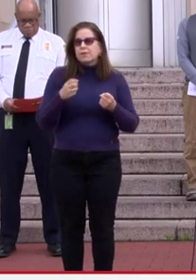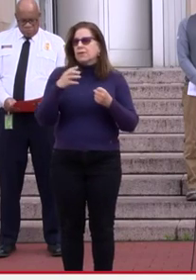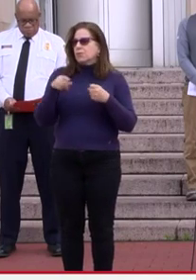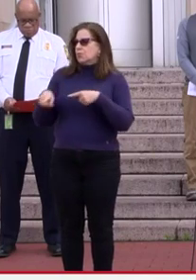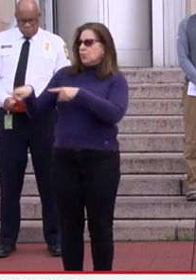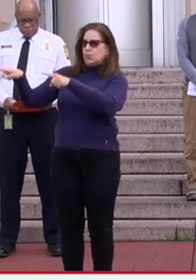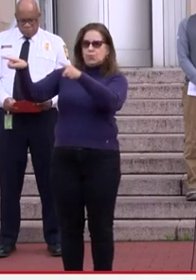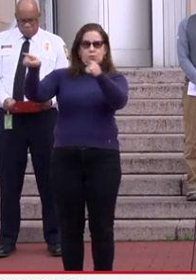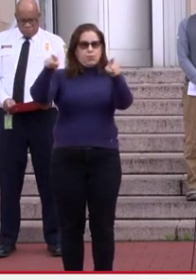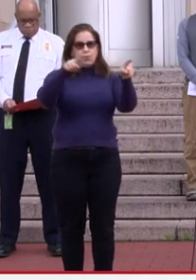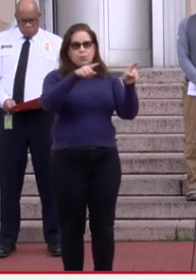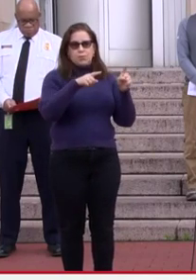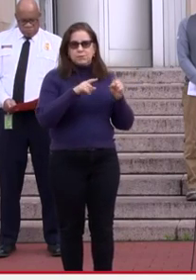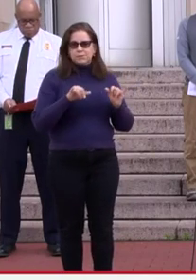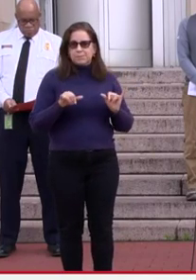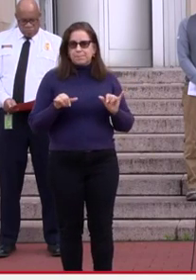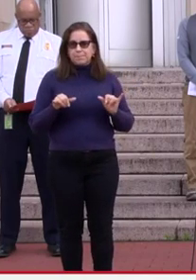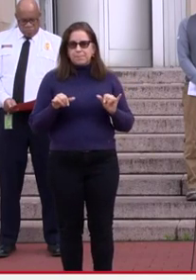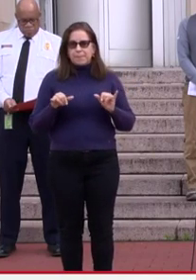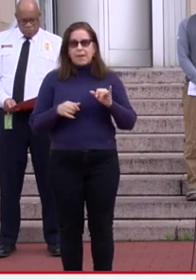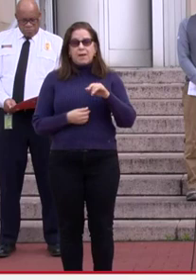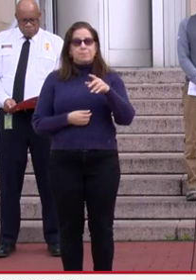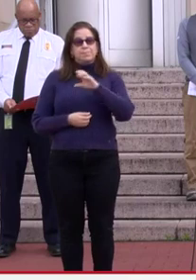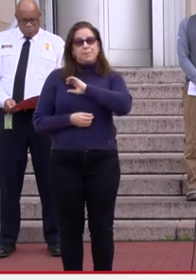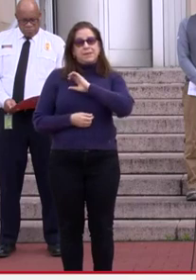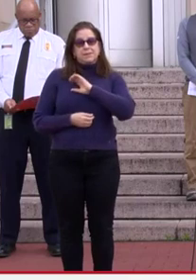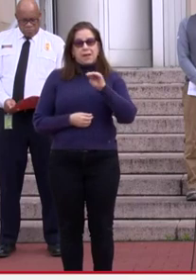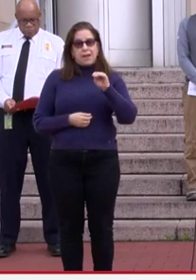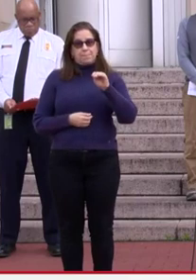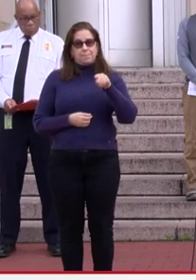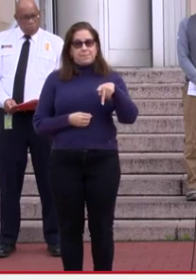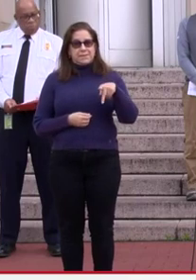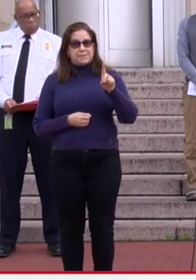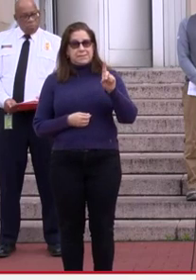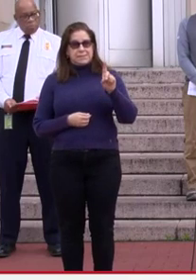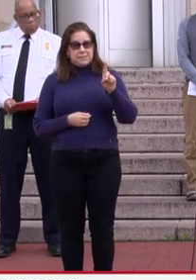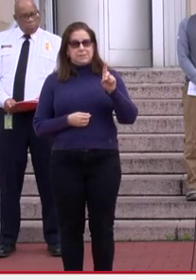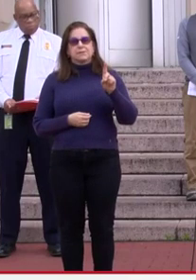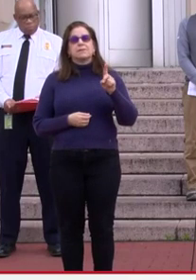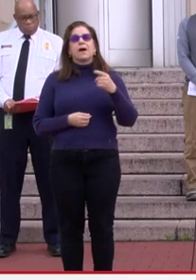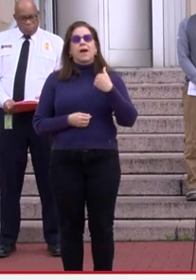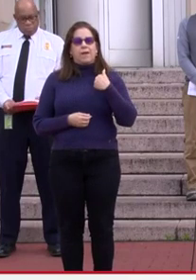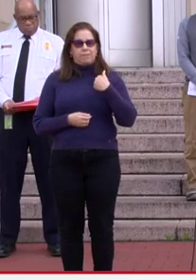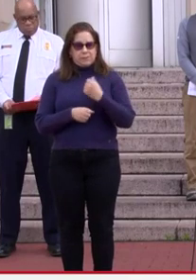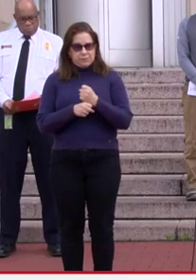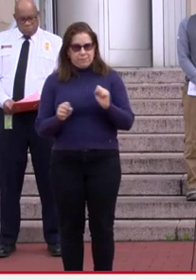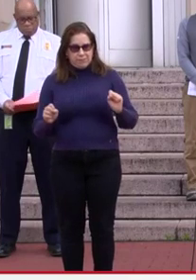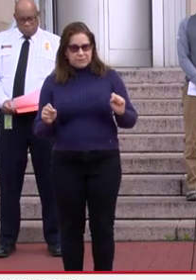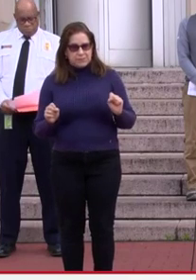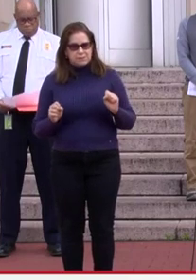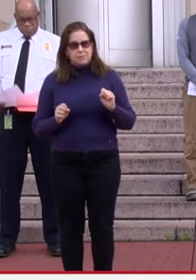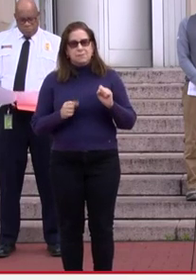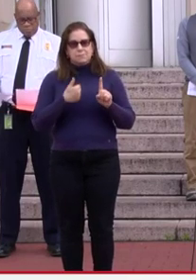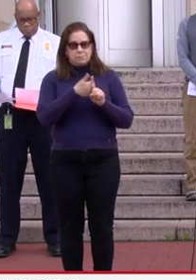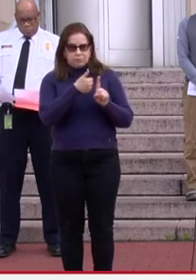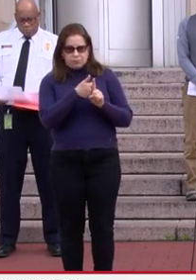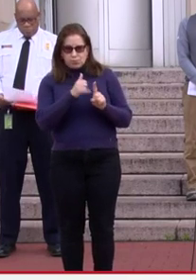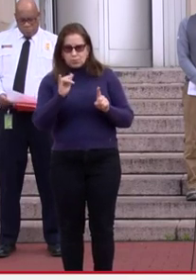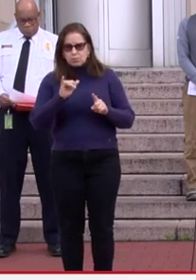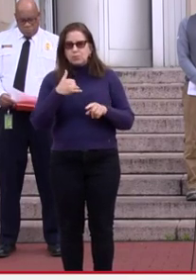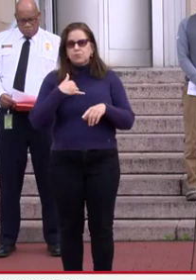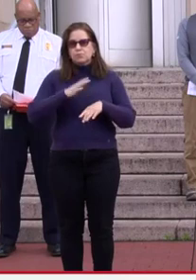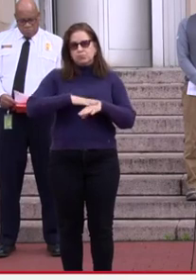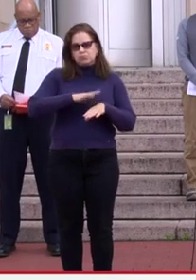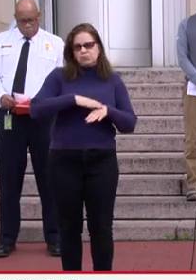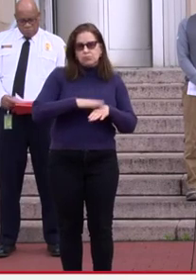agencies, MPD has implemented a variety of sensible safety precautions and temporary adjustments to some of our policies and procedures